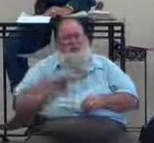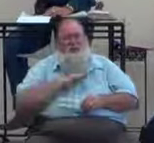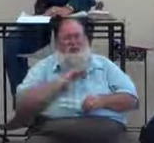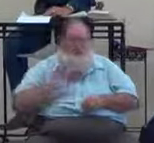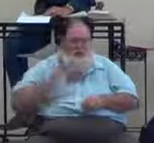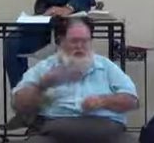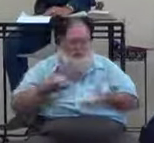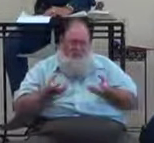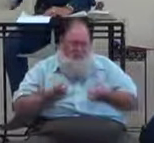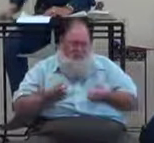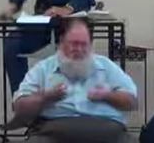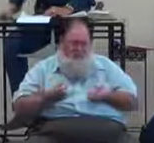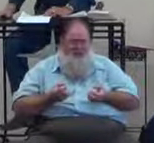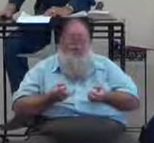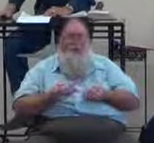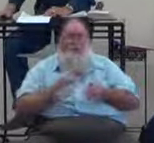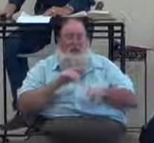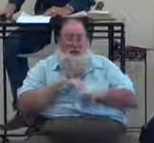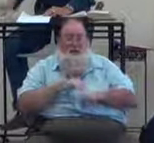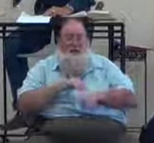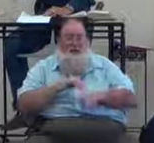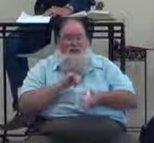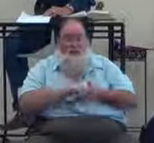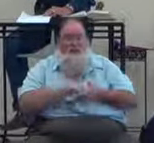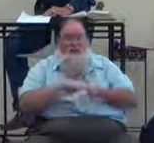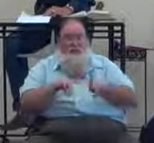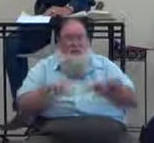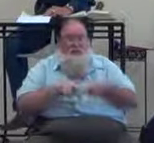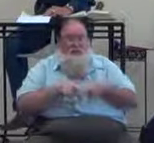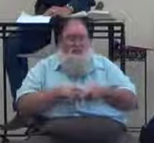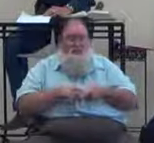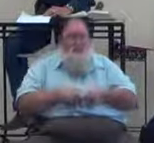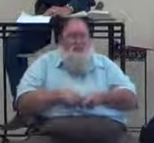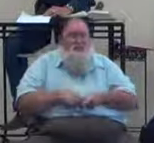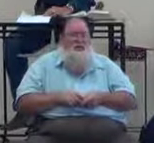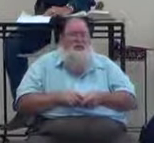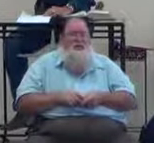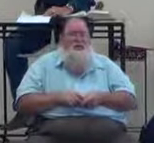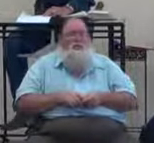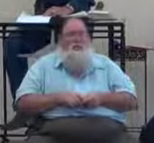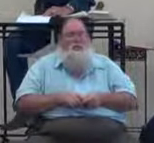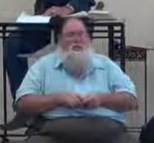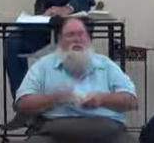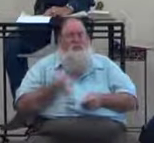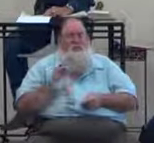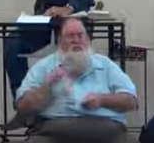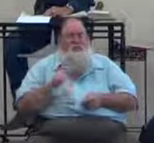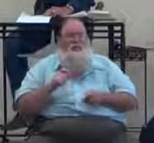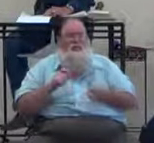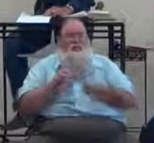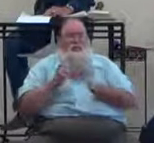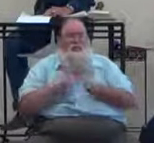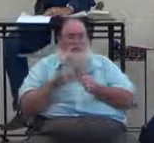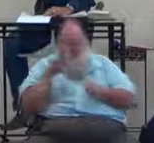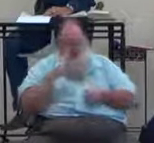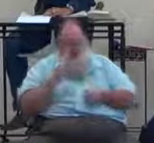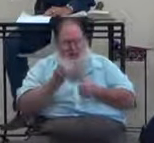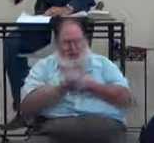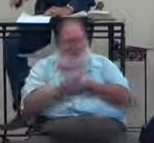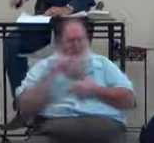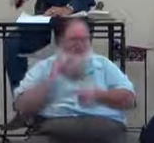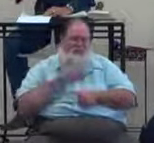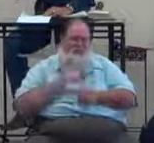experience to cause us to move. We need to be first with God and love our